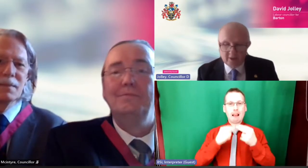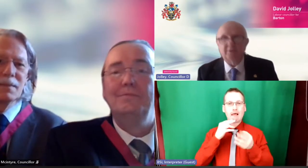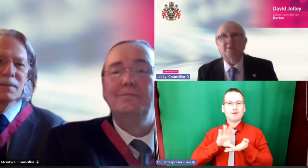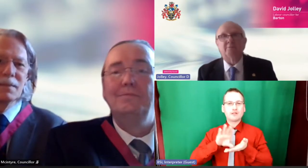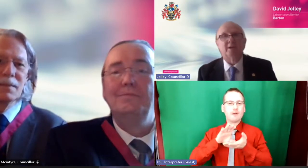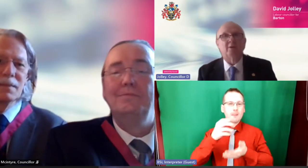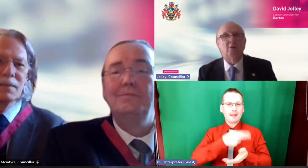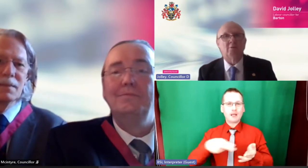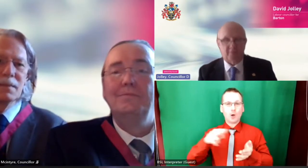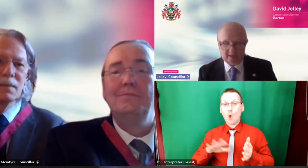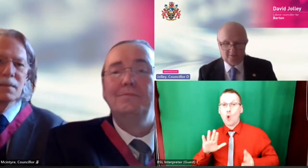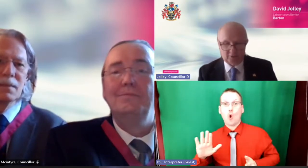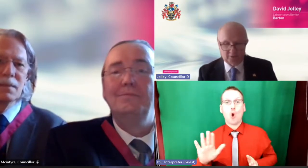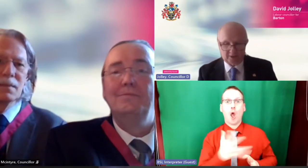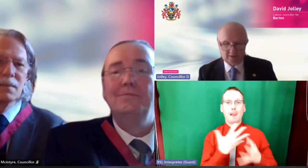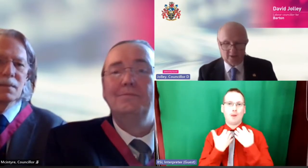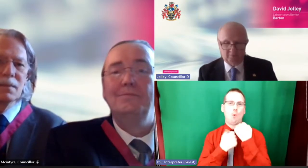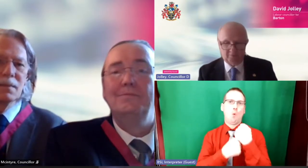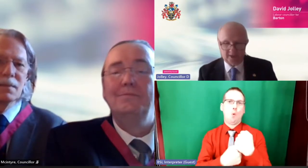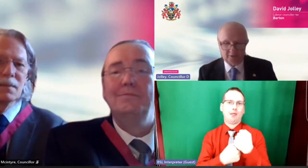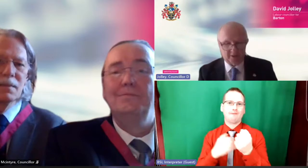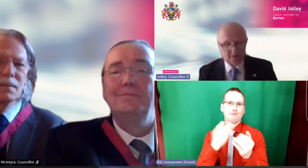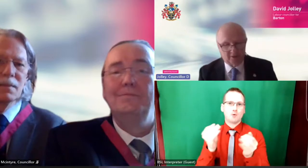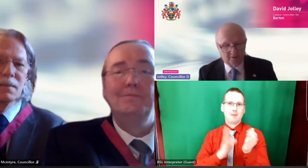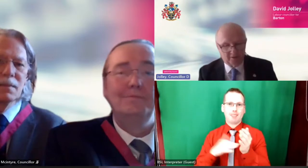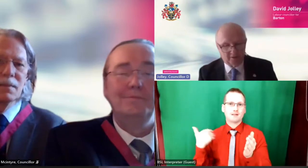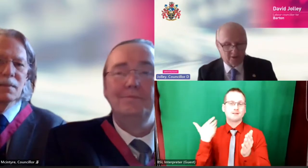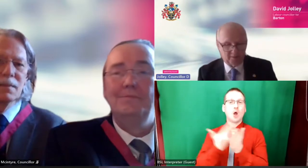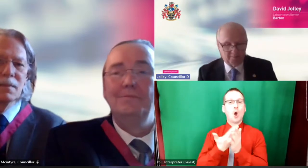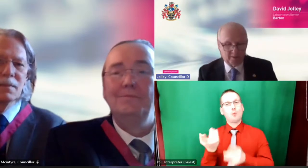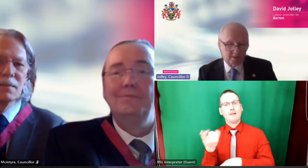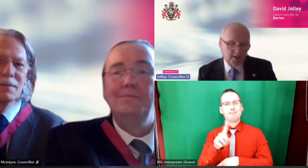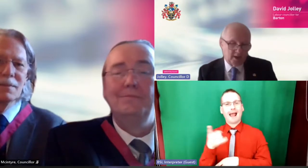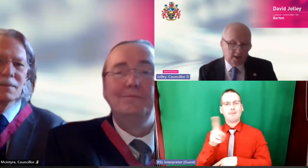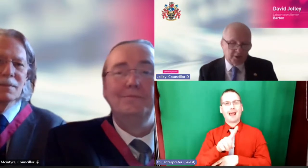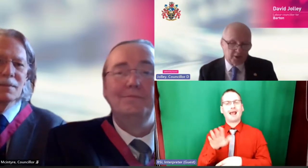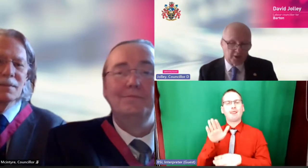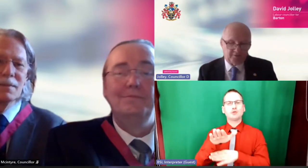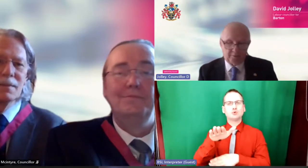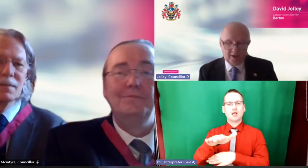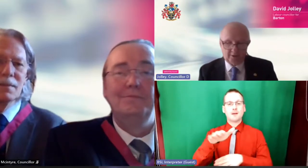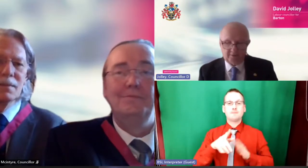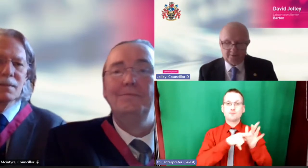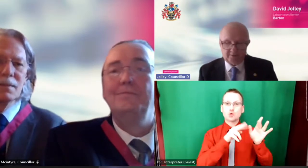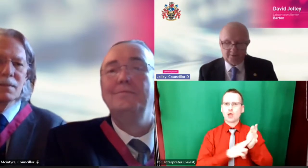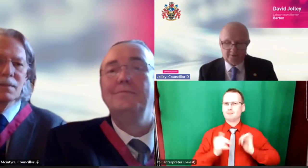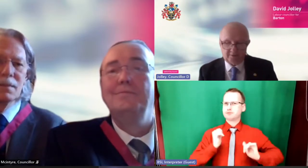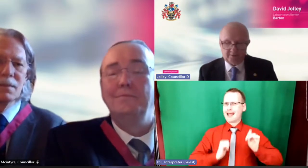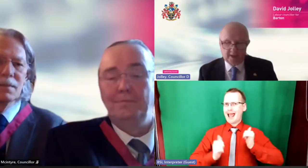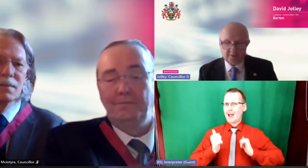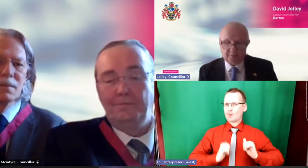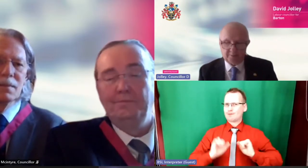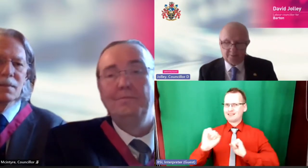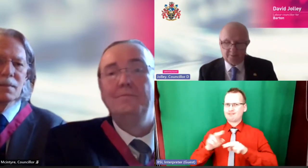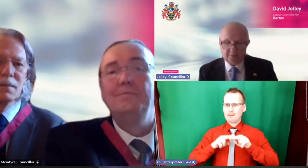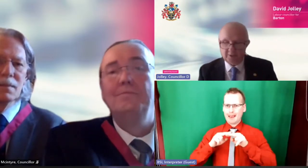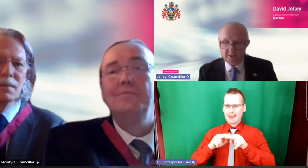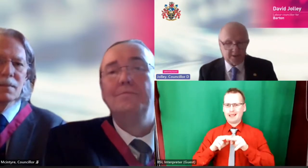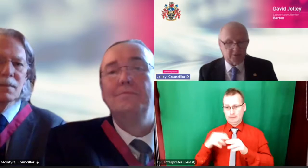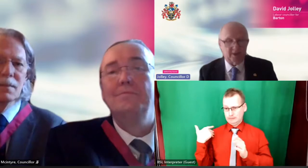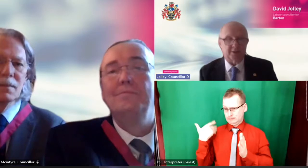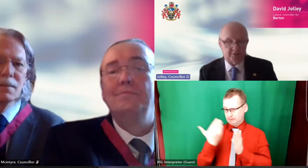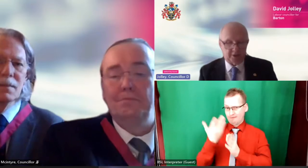Unfortunately, all these have been on hold for the last few months, and hopefully they will return in the future. John is very proud of his family, especially over the